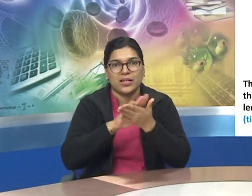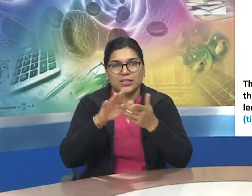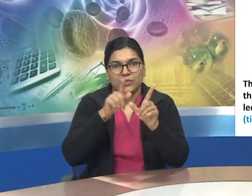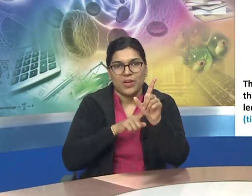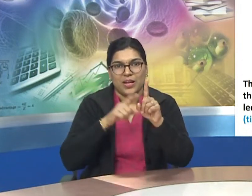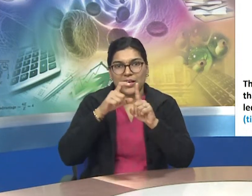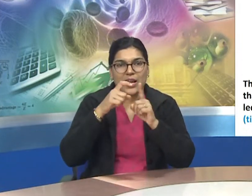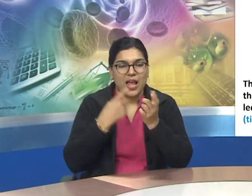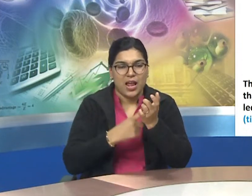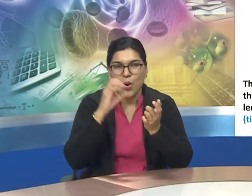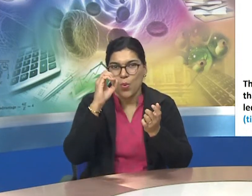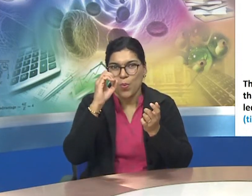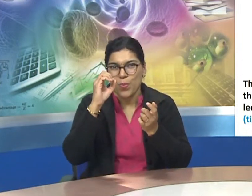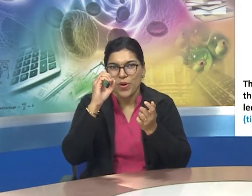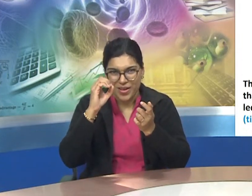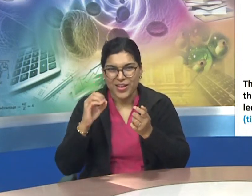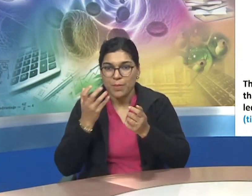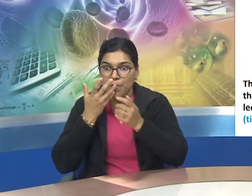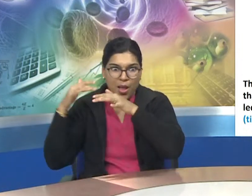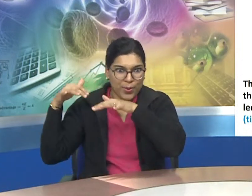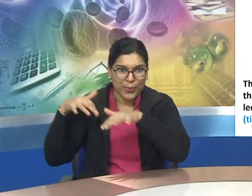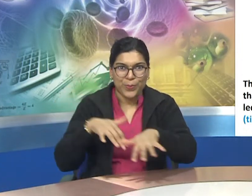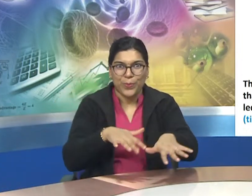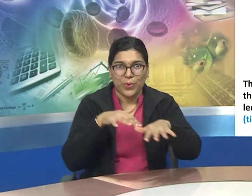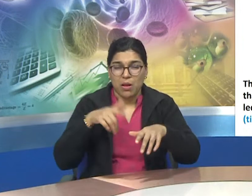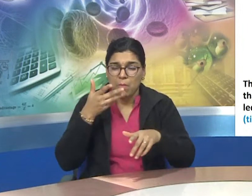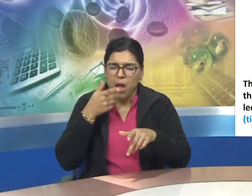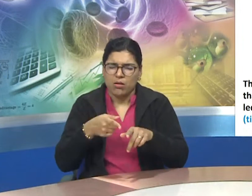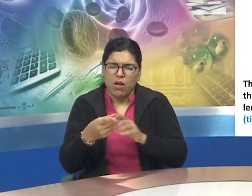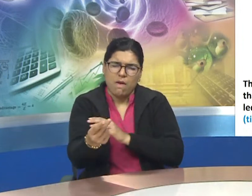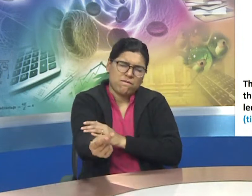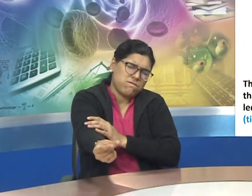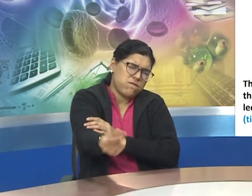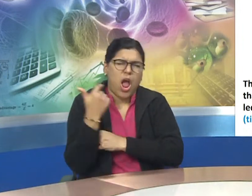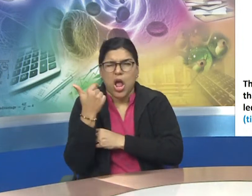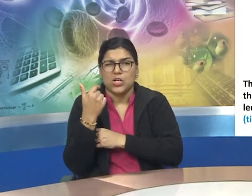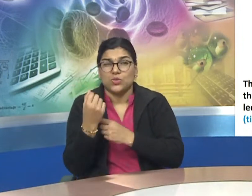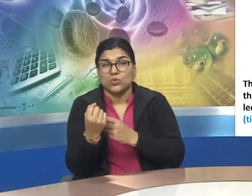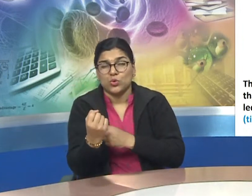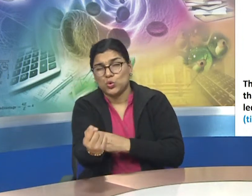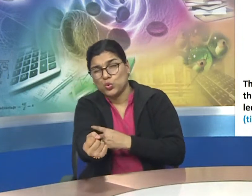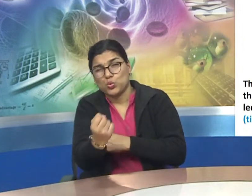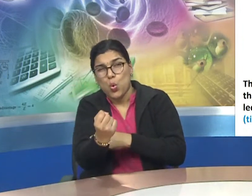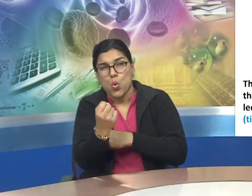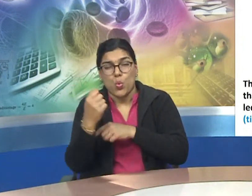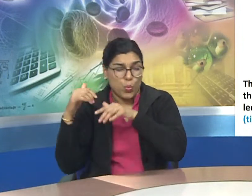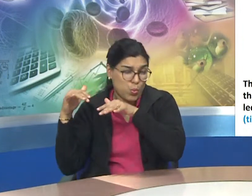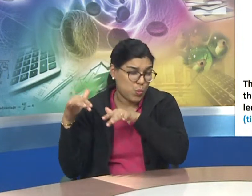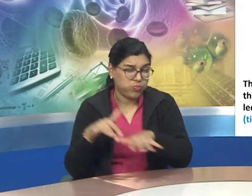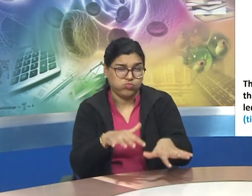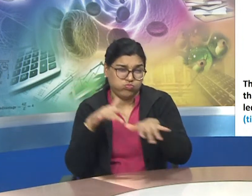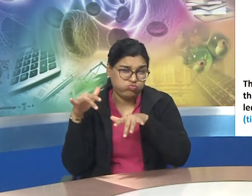come once in a while. So tides energy is also a very good source of energy.